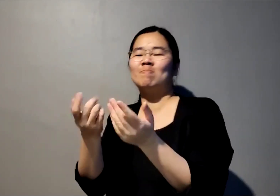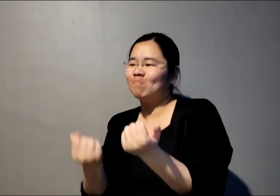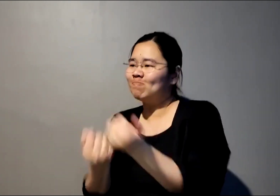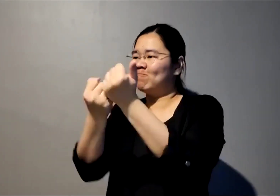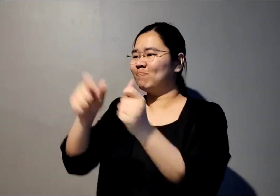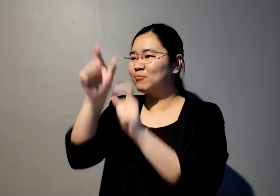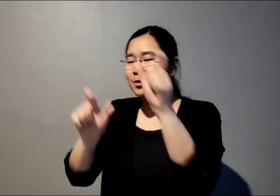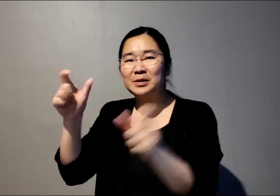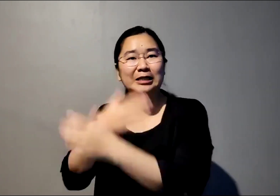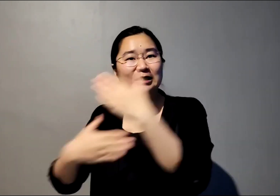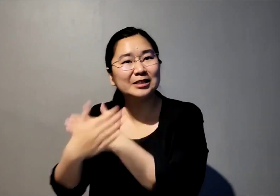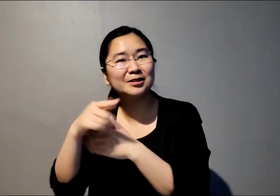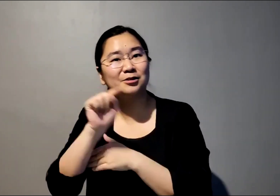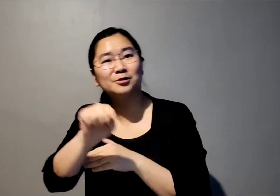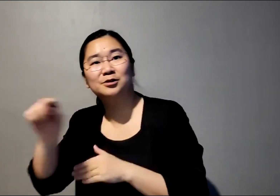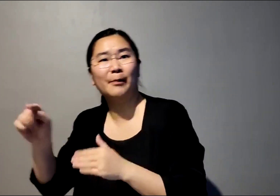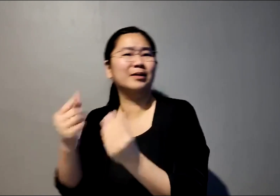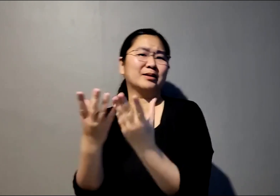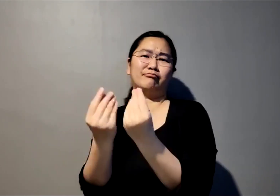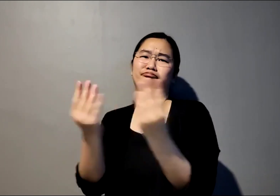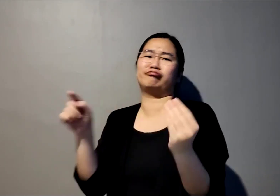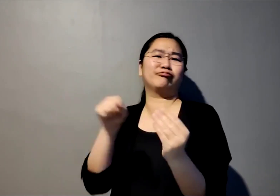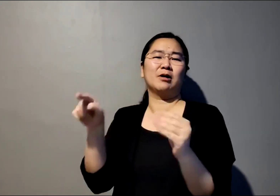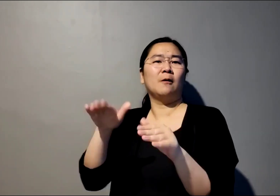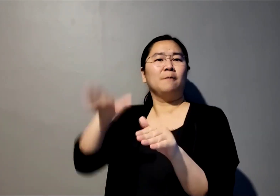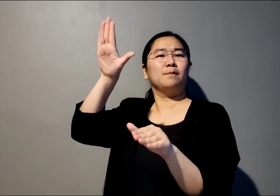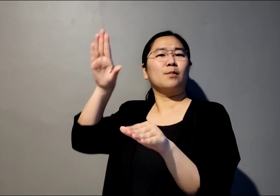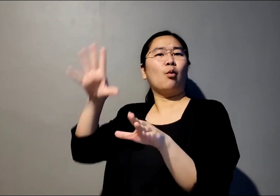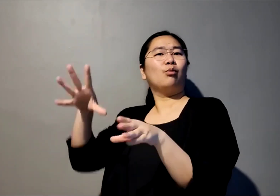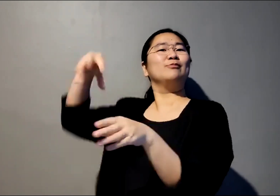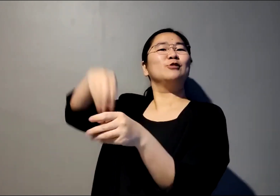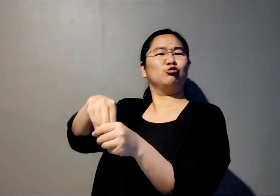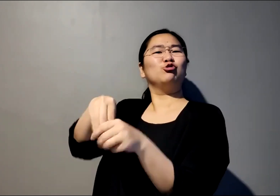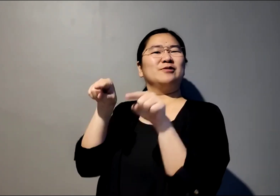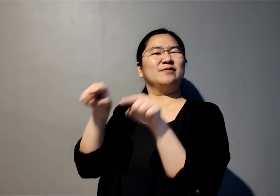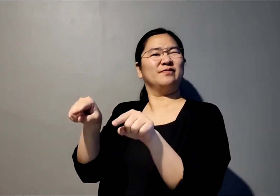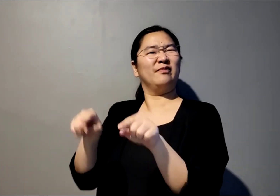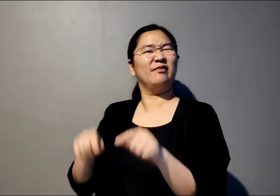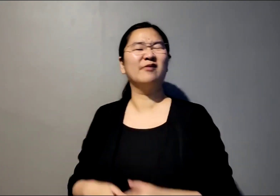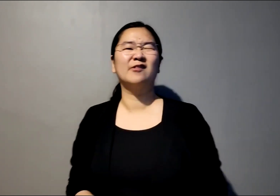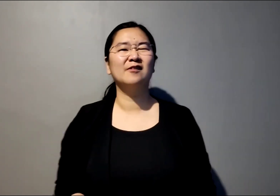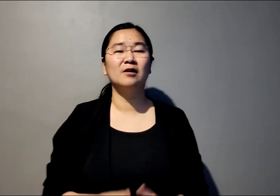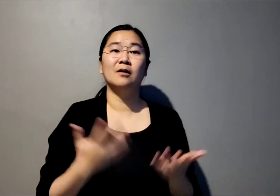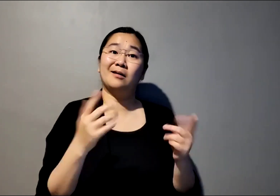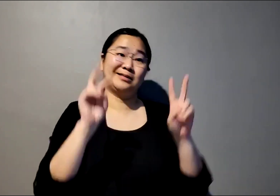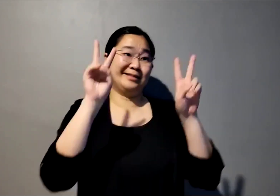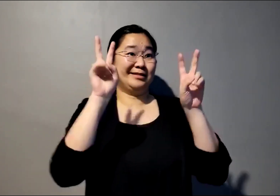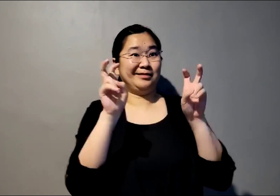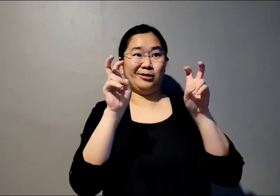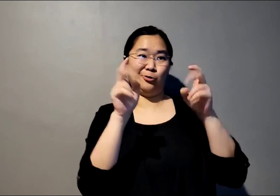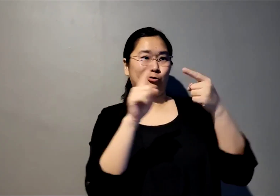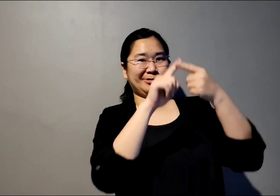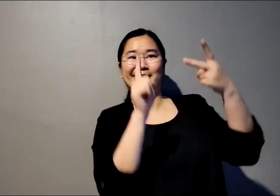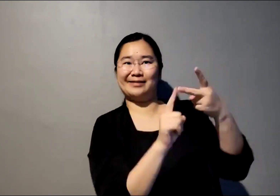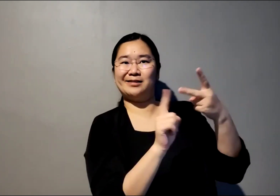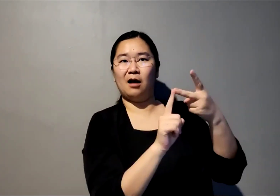or unfortunately, in particular, when it comes to disability, is being used not to create a